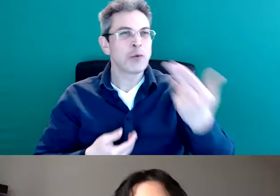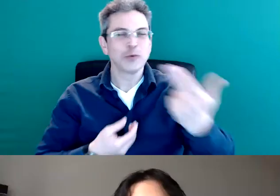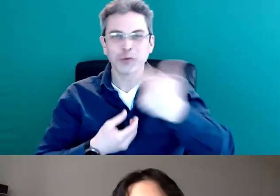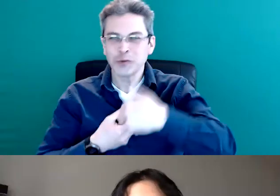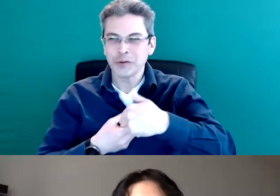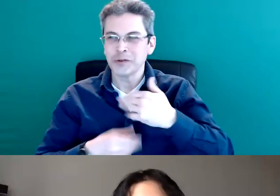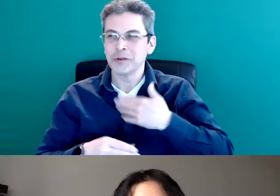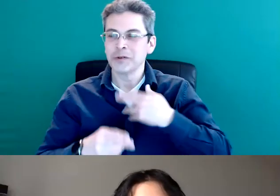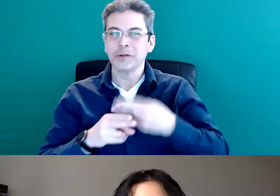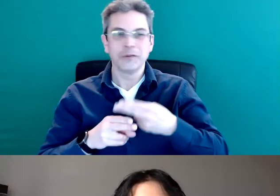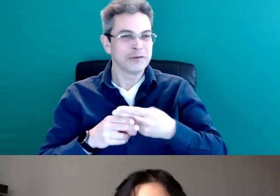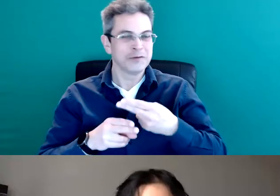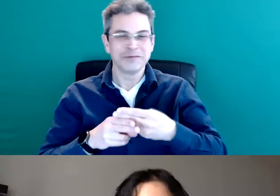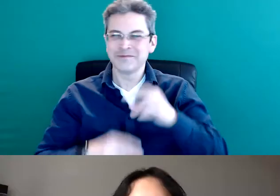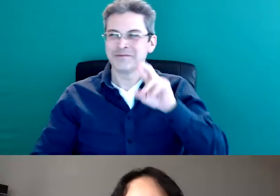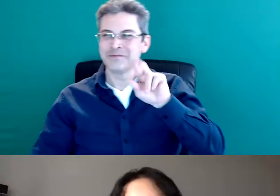Chaudhry, and my